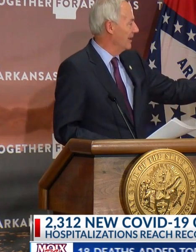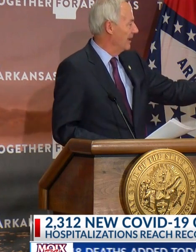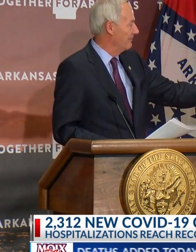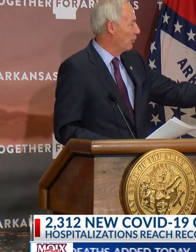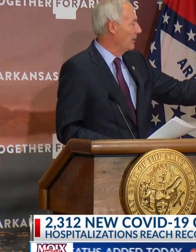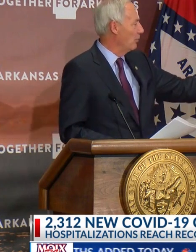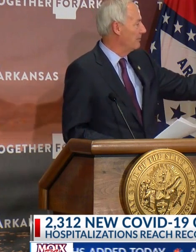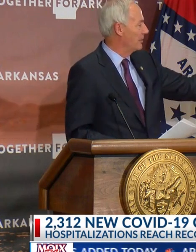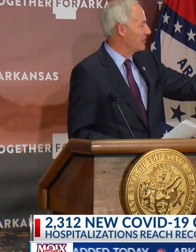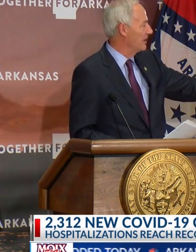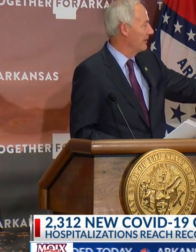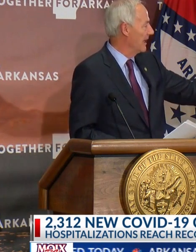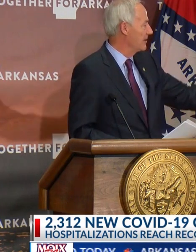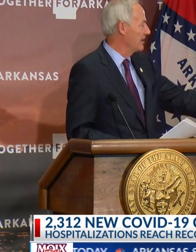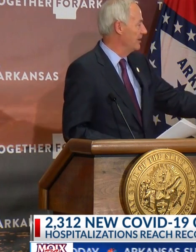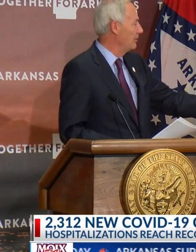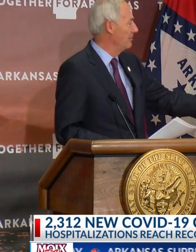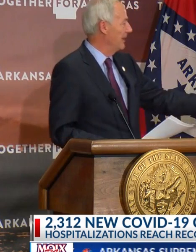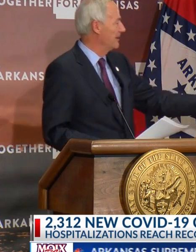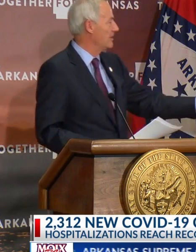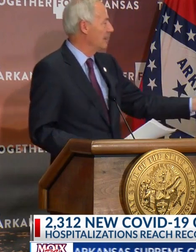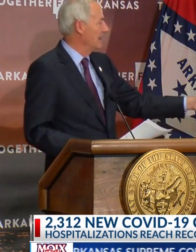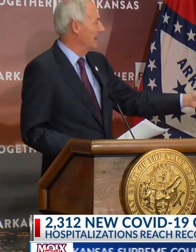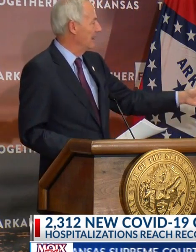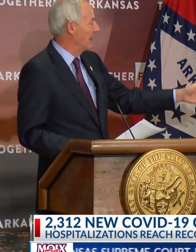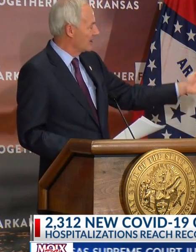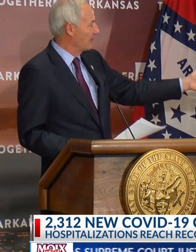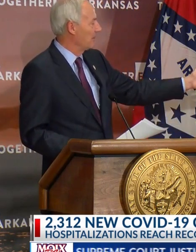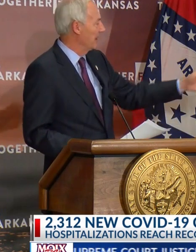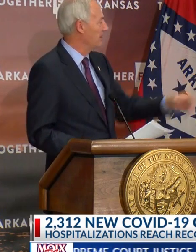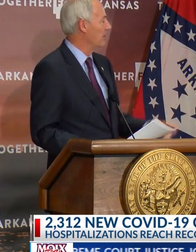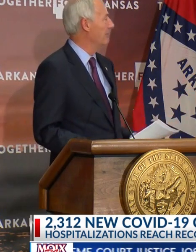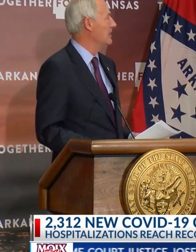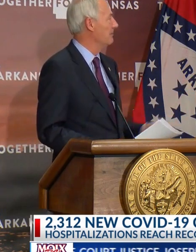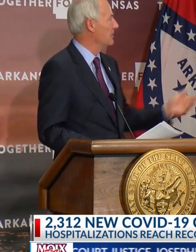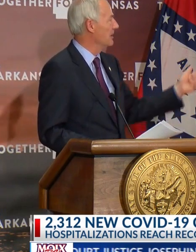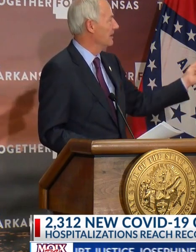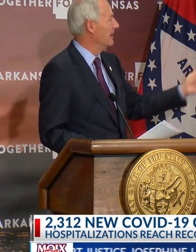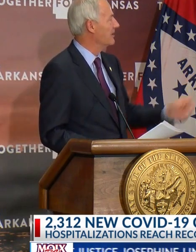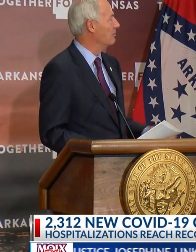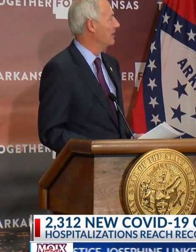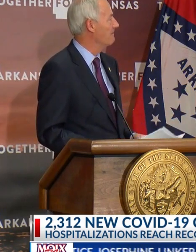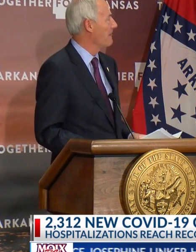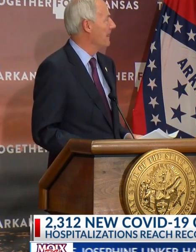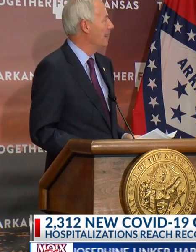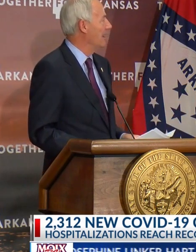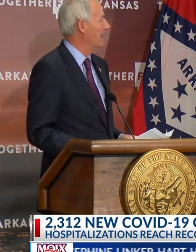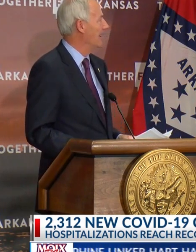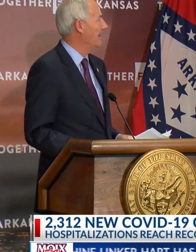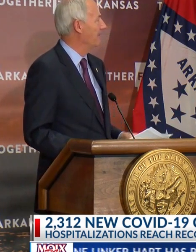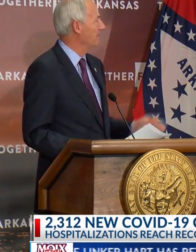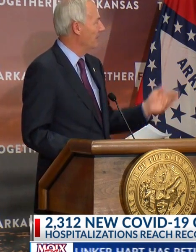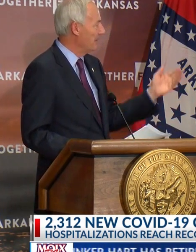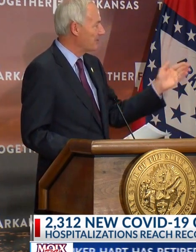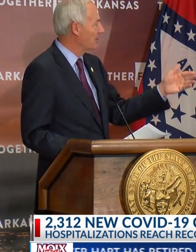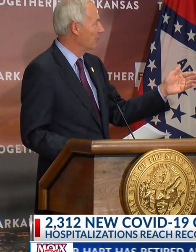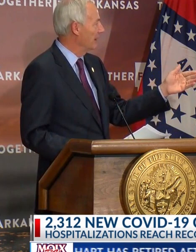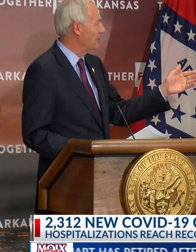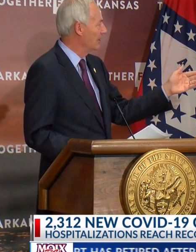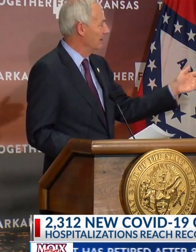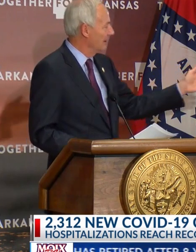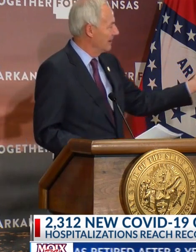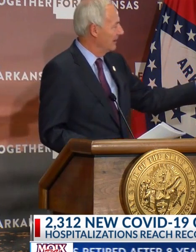there. 41% of the ICU beds, hospital beds, are over 10%. Next one, the